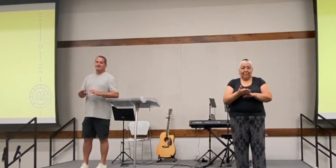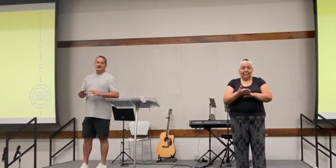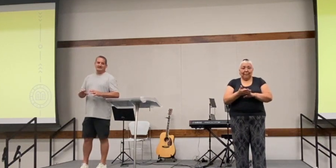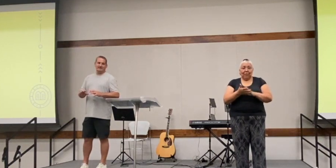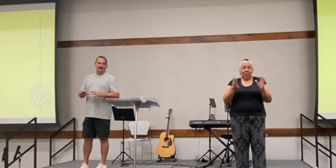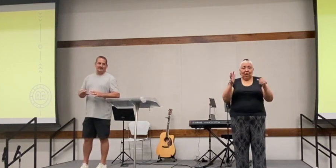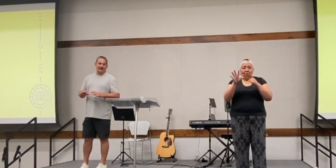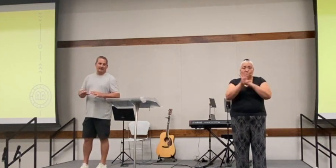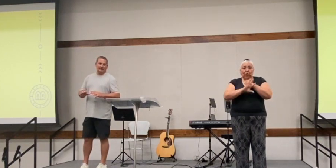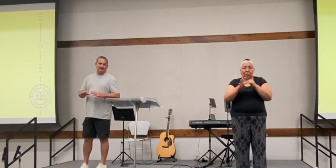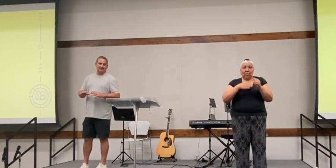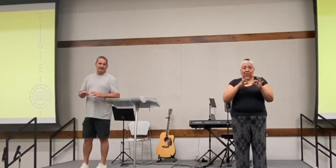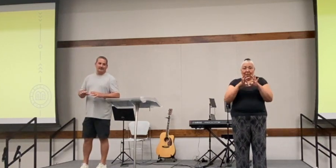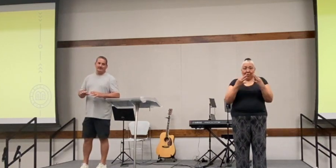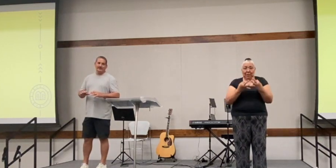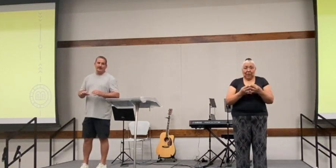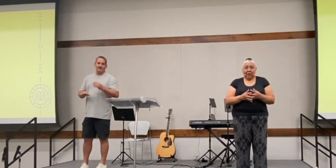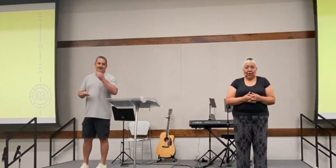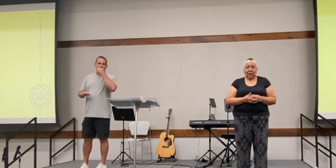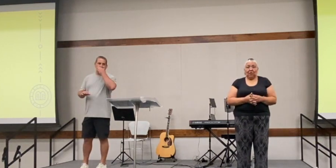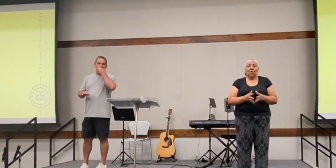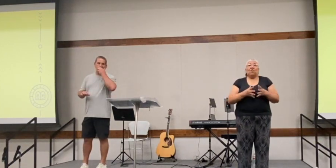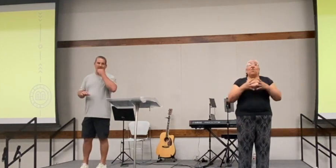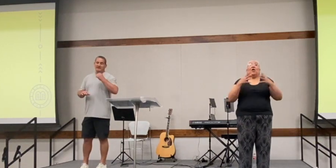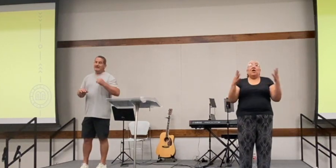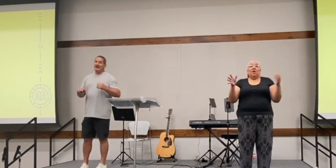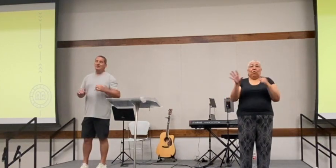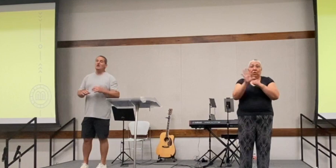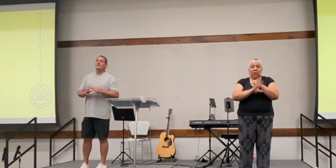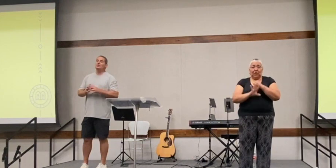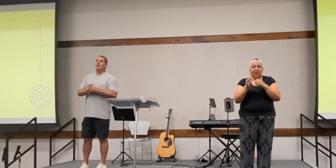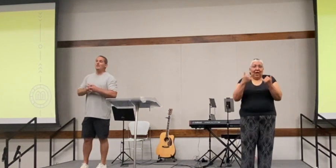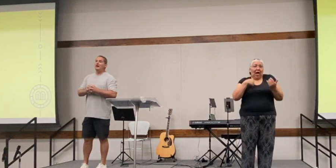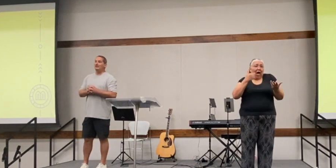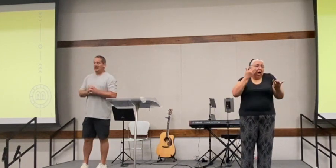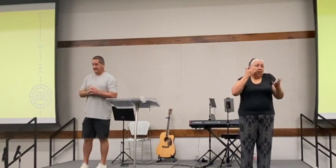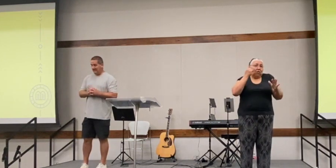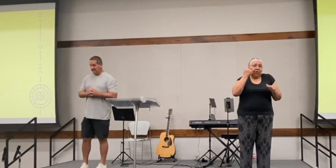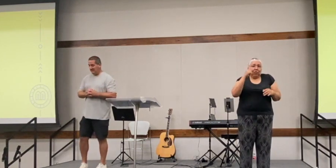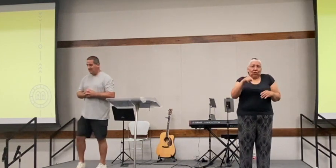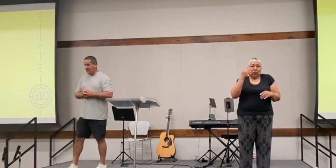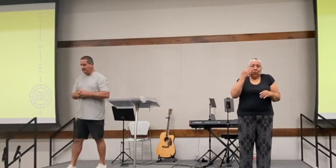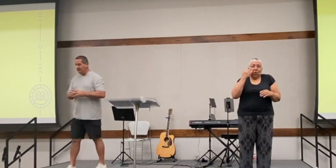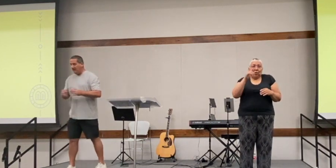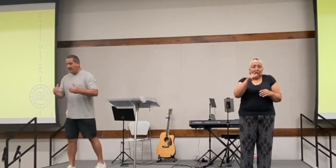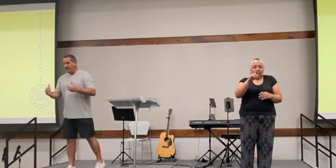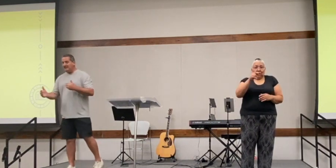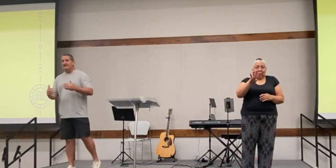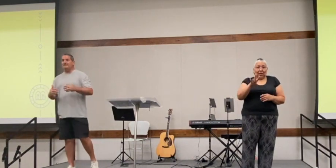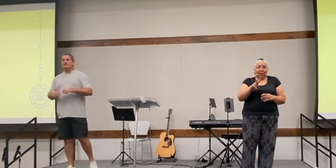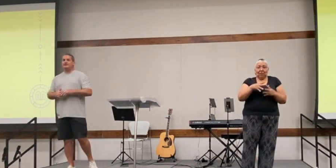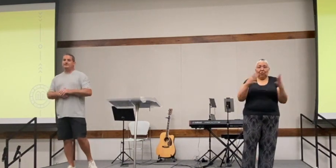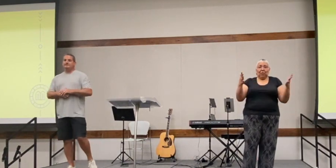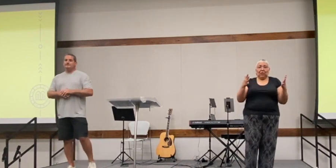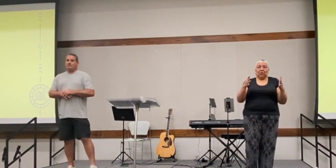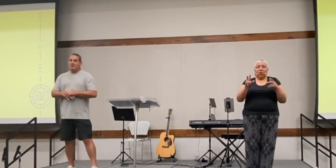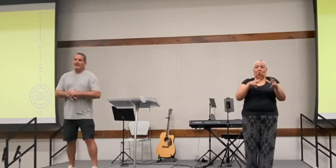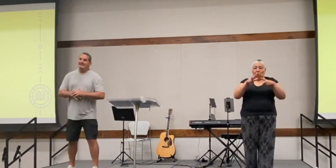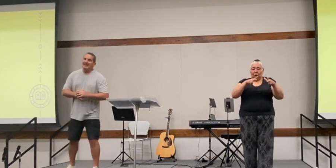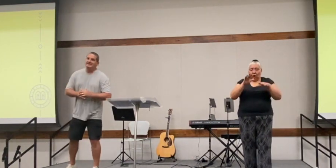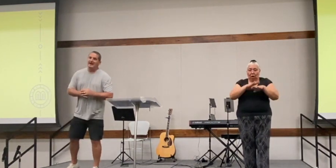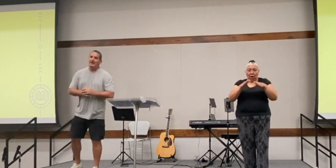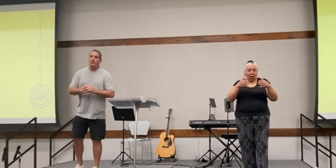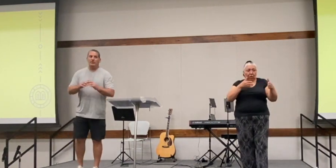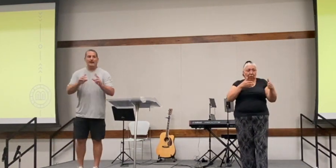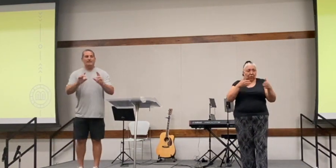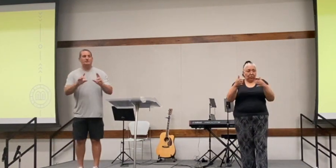very protective of my family. Very protective. Now, I don't know if you know about Las Vegas very much or walking down the strip, but at